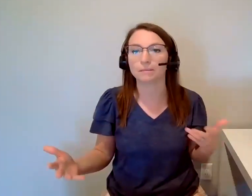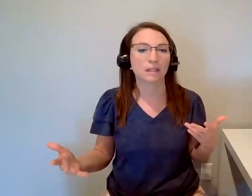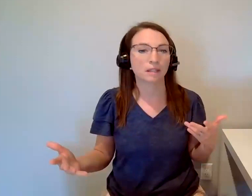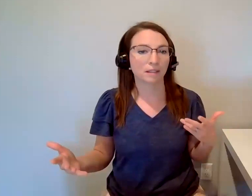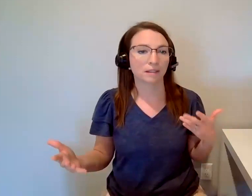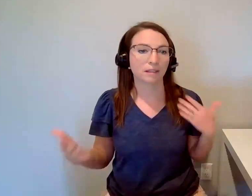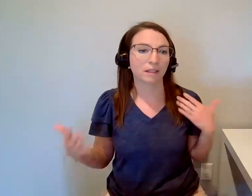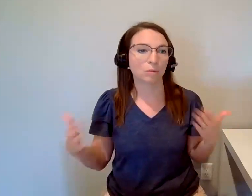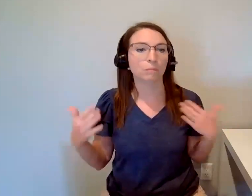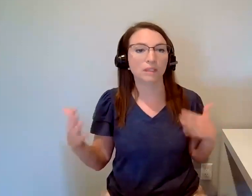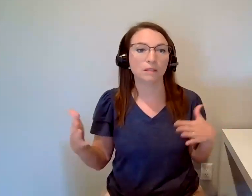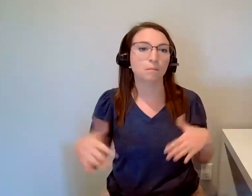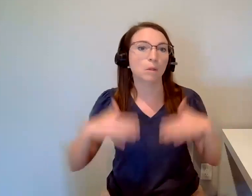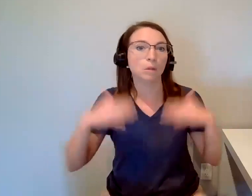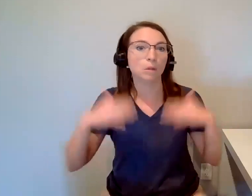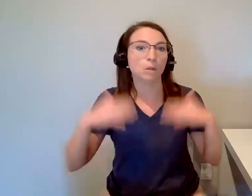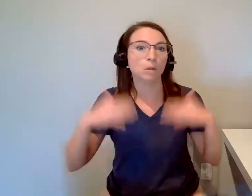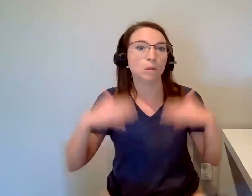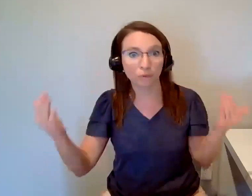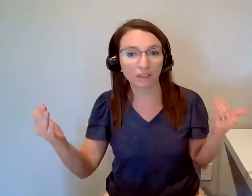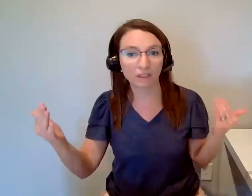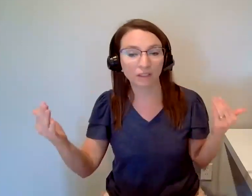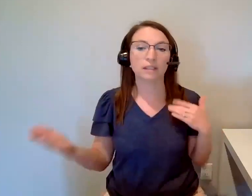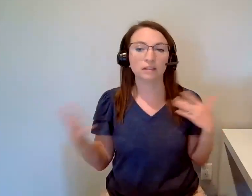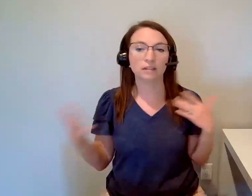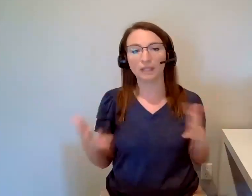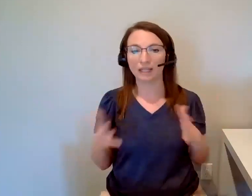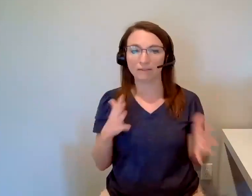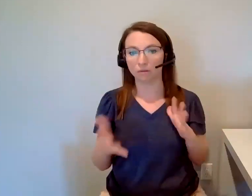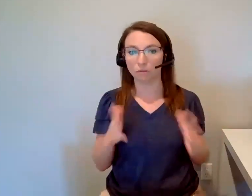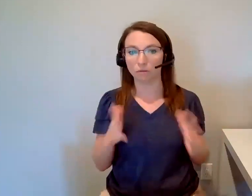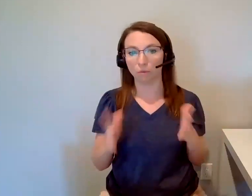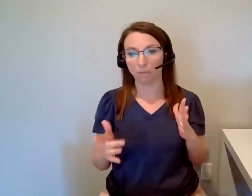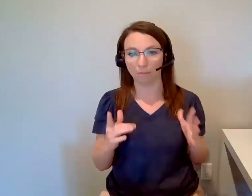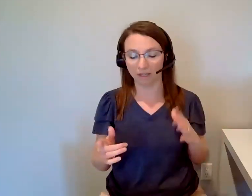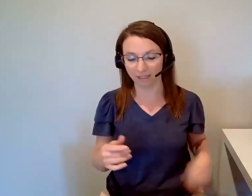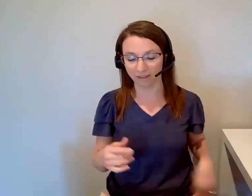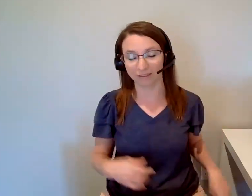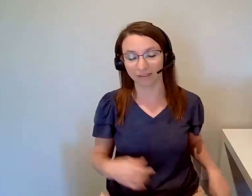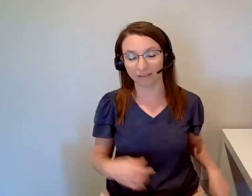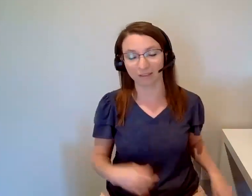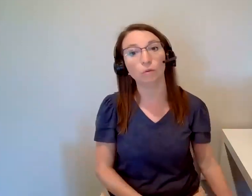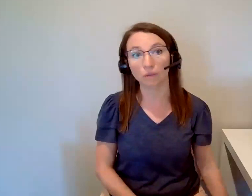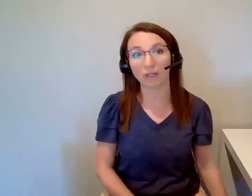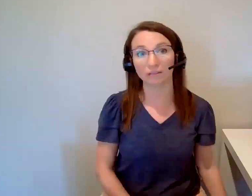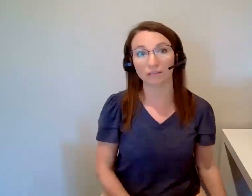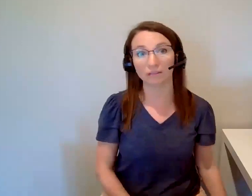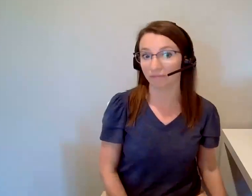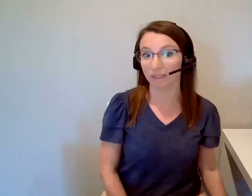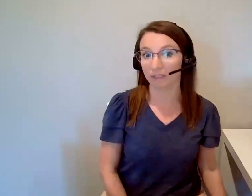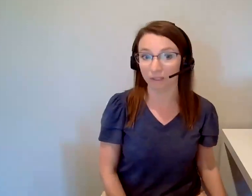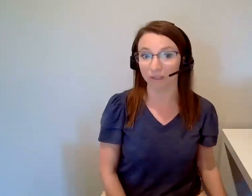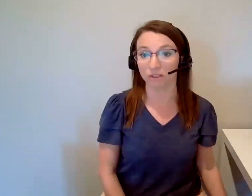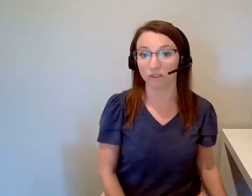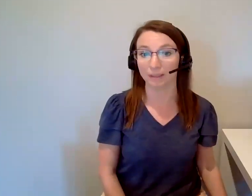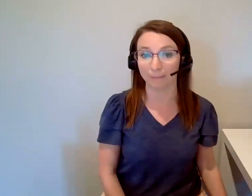sometimes they won't be the most proficient. And so you may have to modify things. And if you do have specific